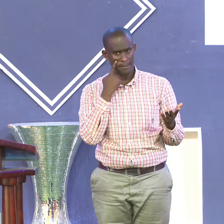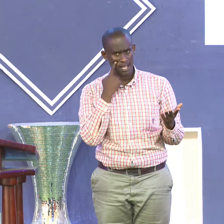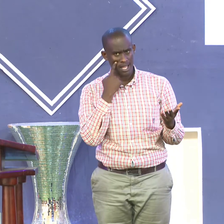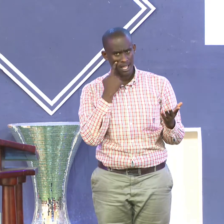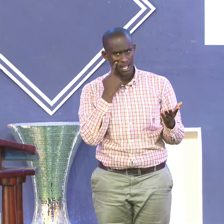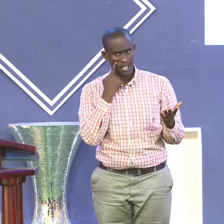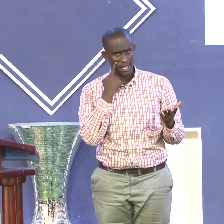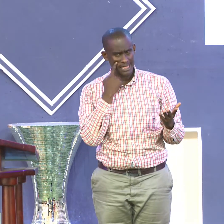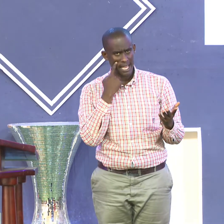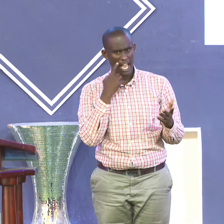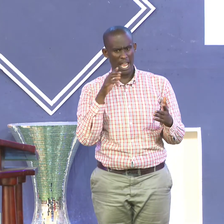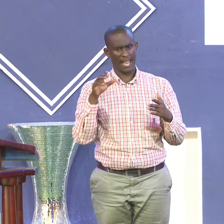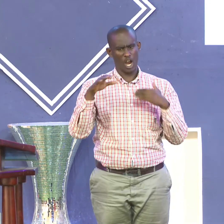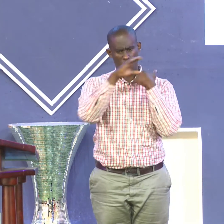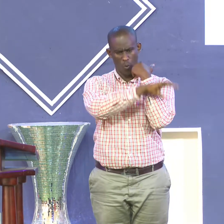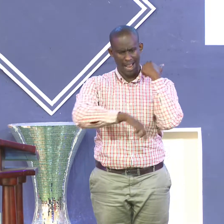When we see the